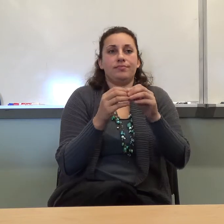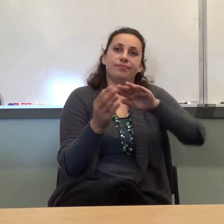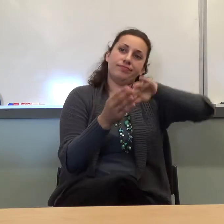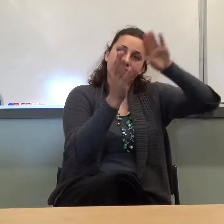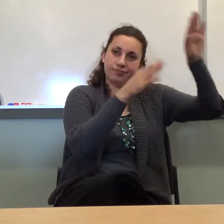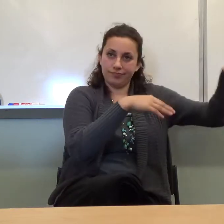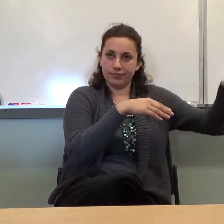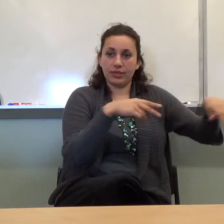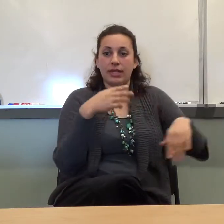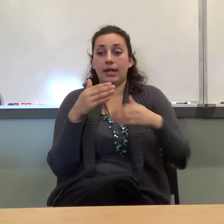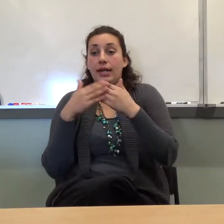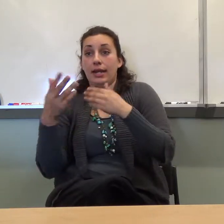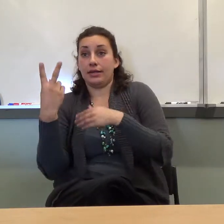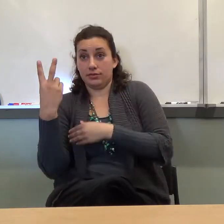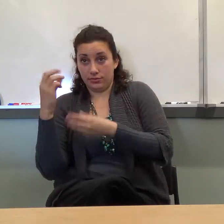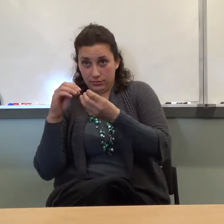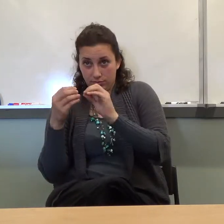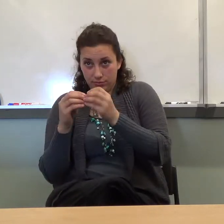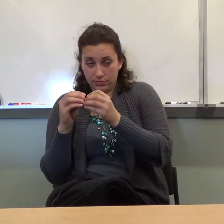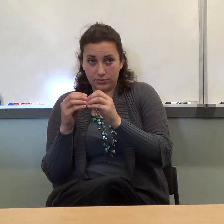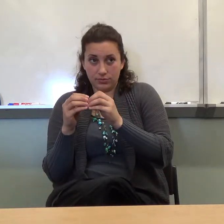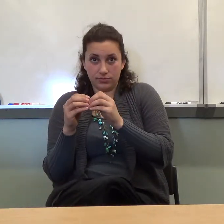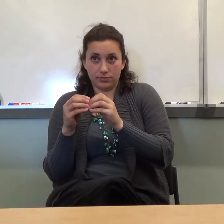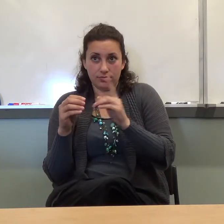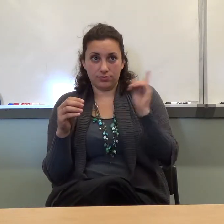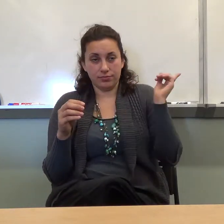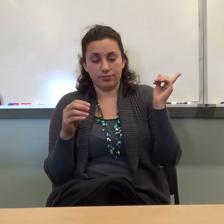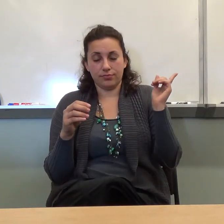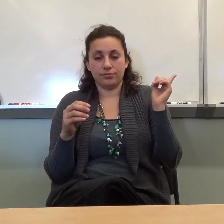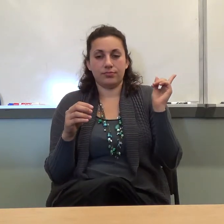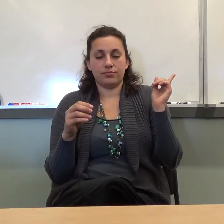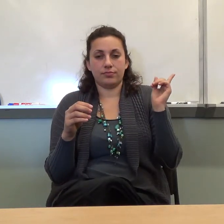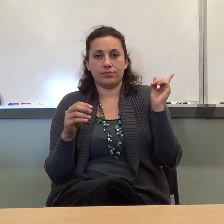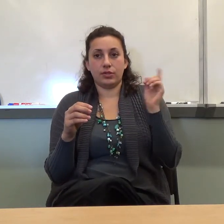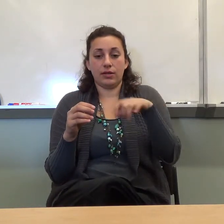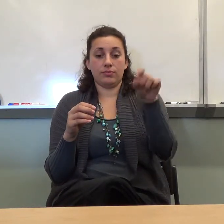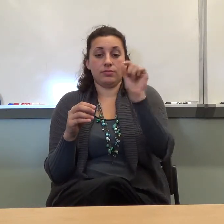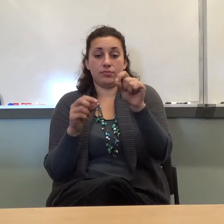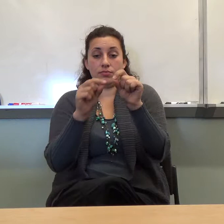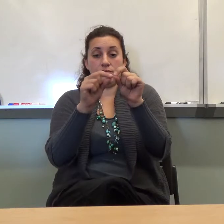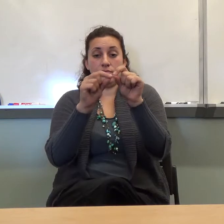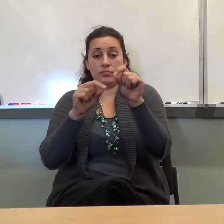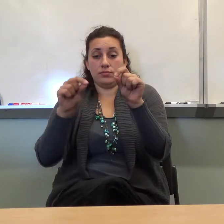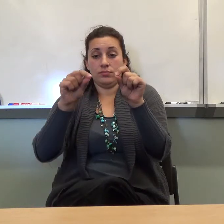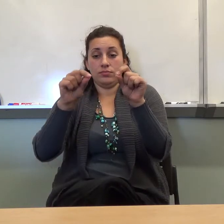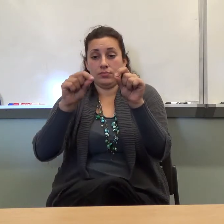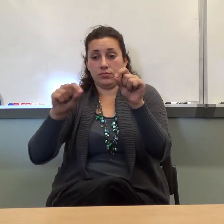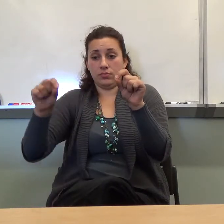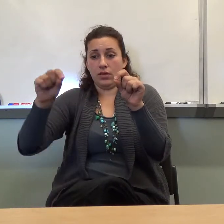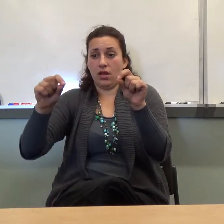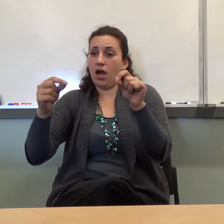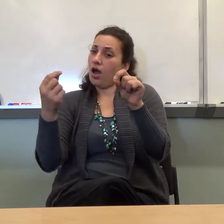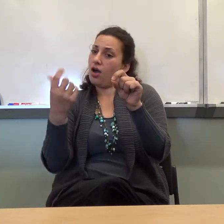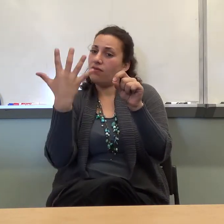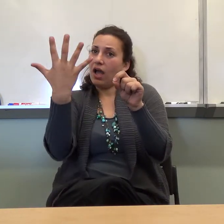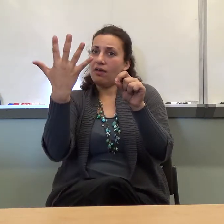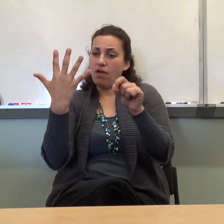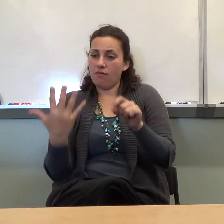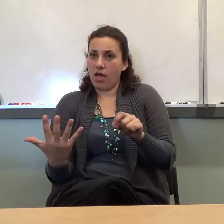is. All right, go back to these two. All right, the hundredths position, these are both identical. But this